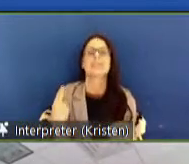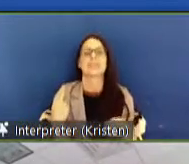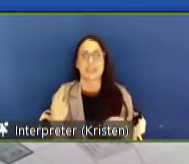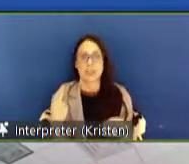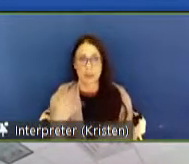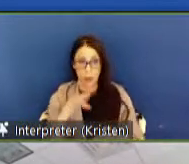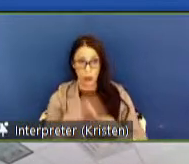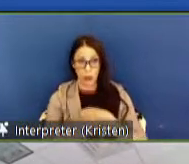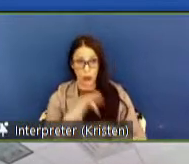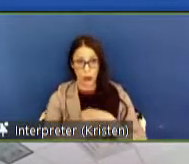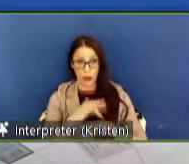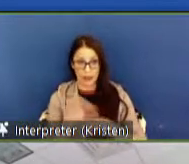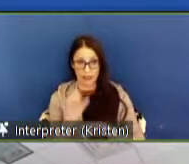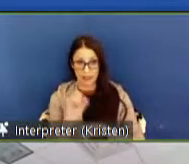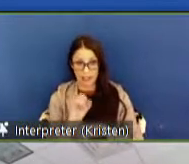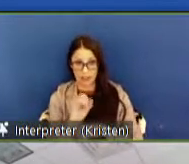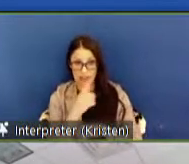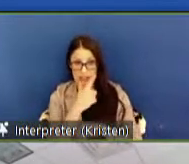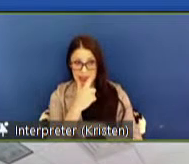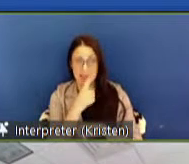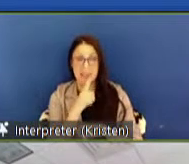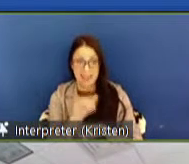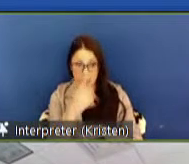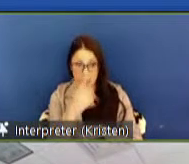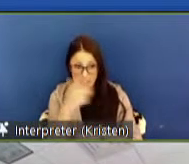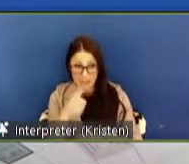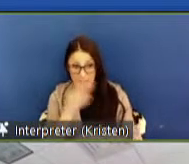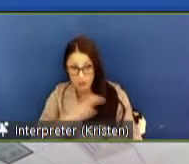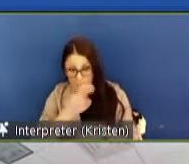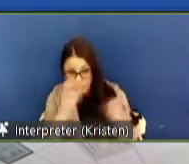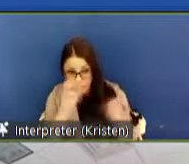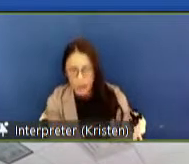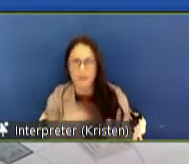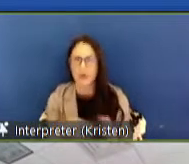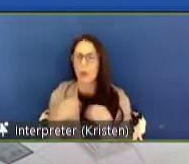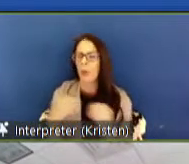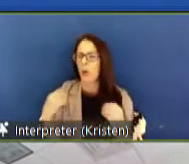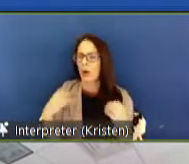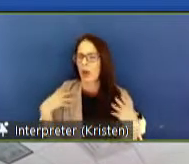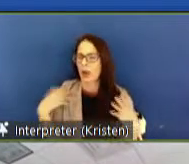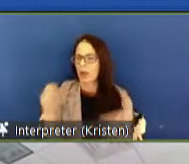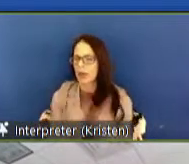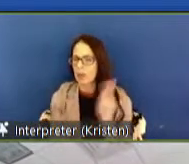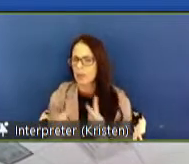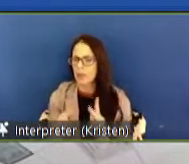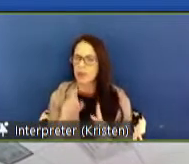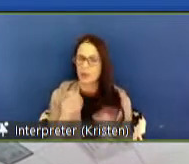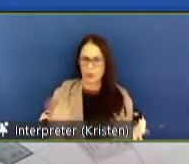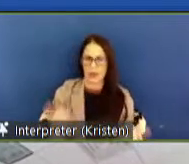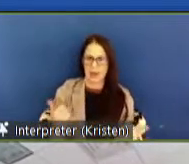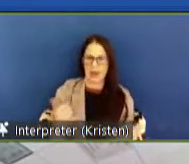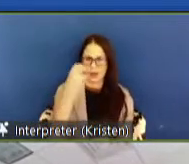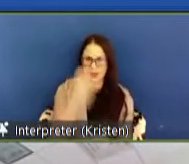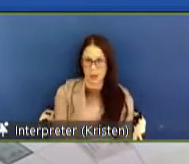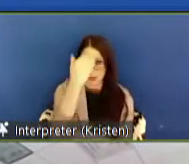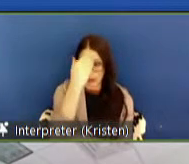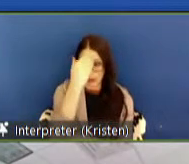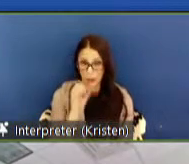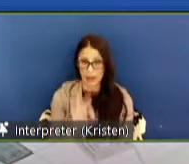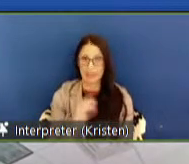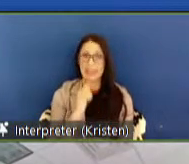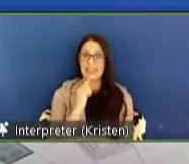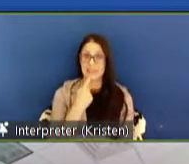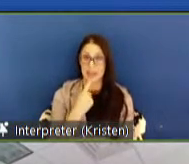were among travelers or younger healthy people. And so it's difficult to know whether severity is the same or